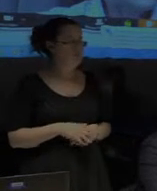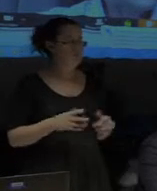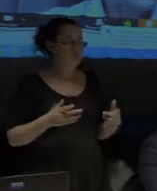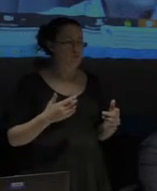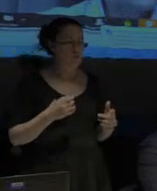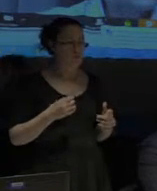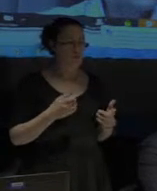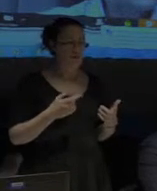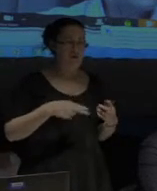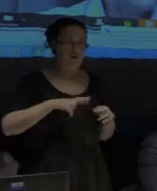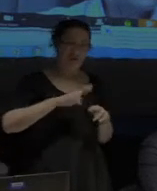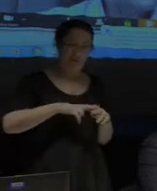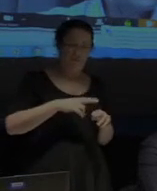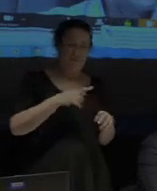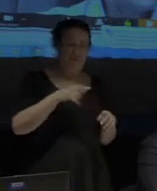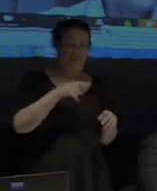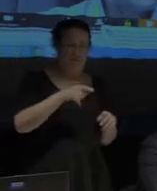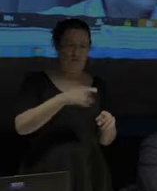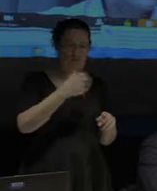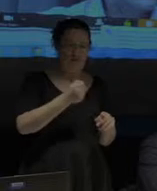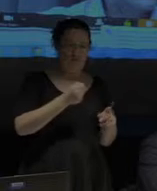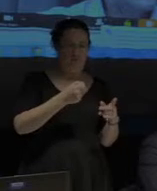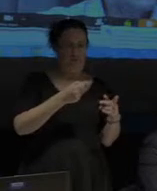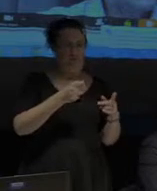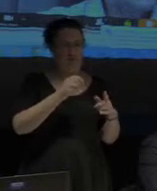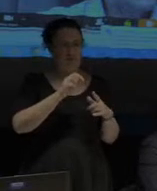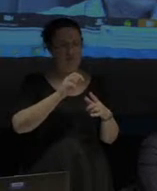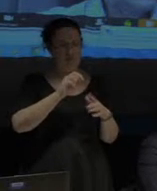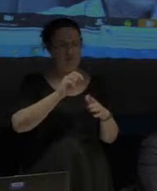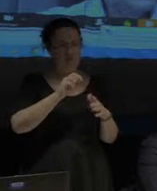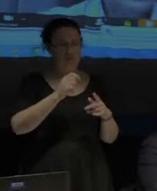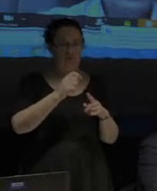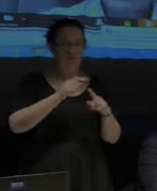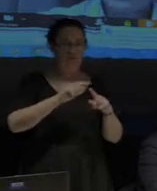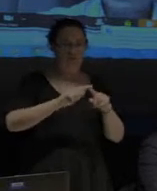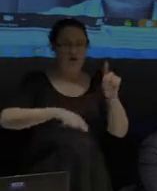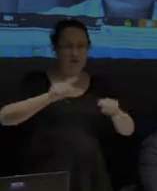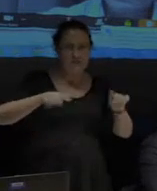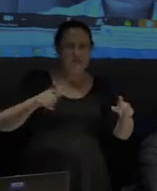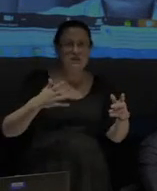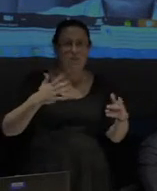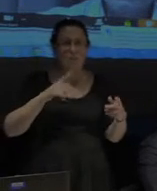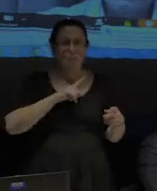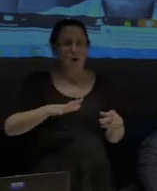not use that to the best of your ability? That makes no business sense to me at all.